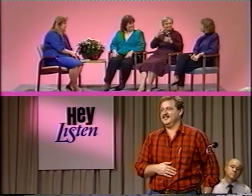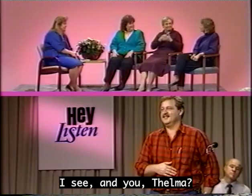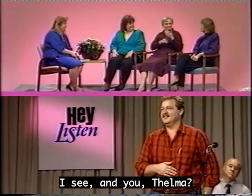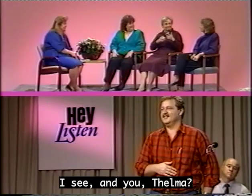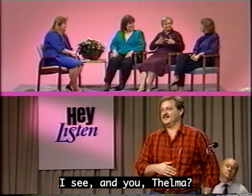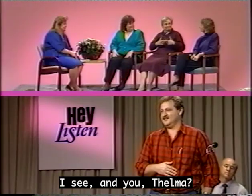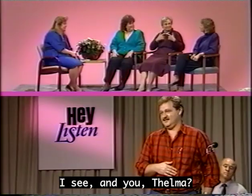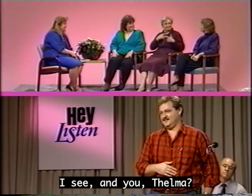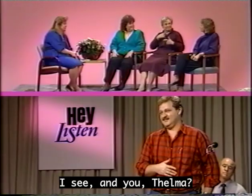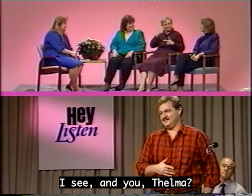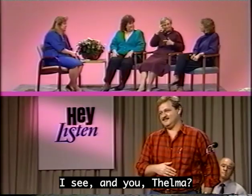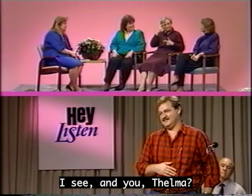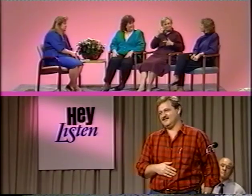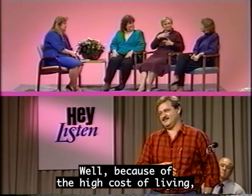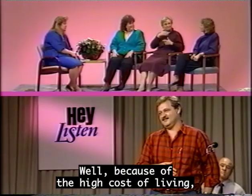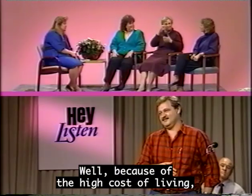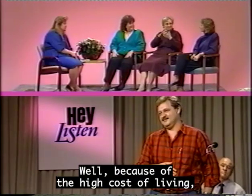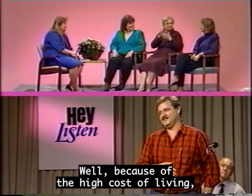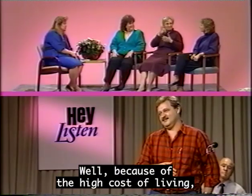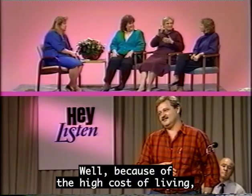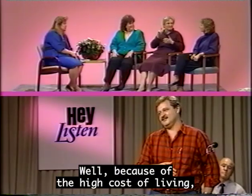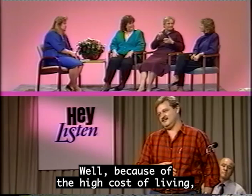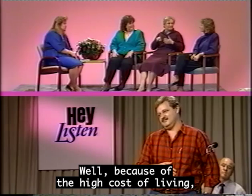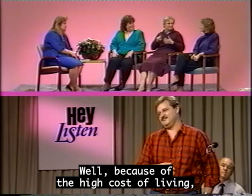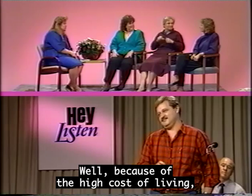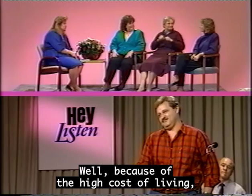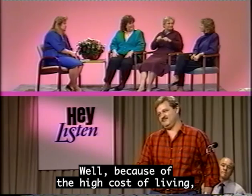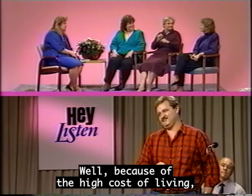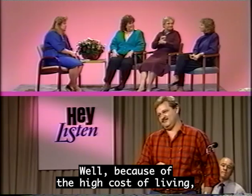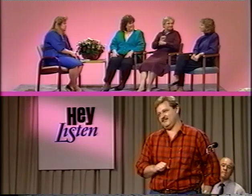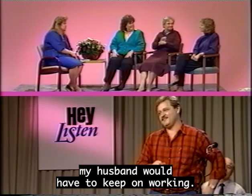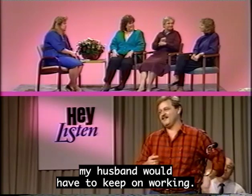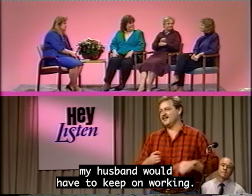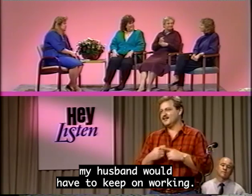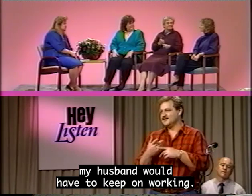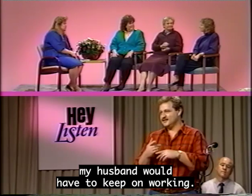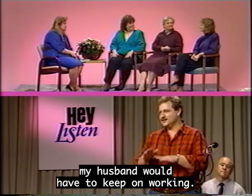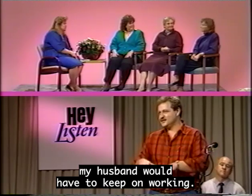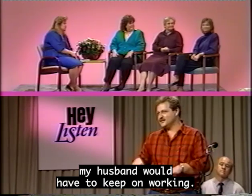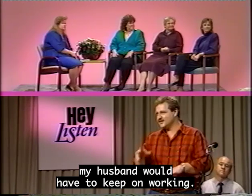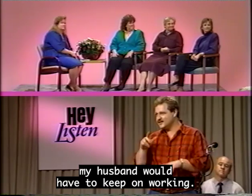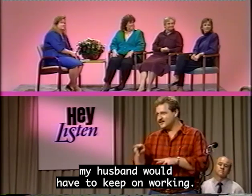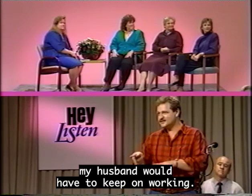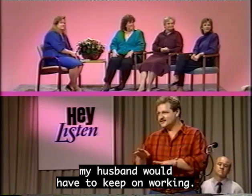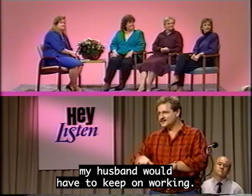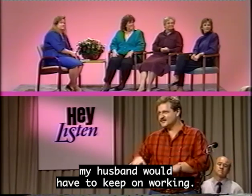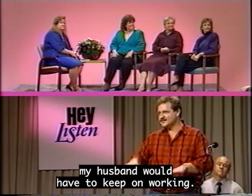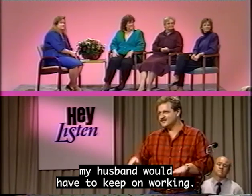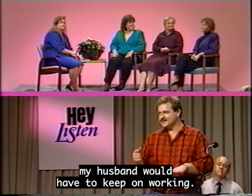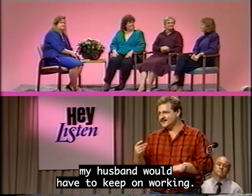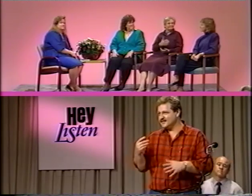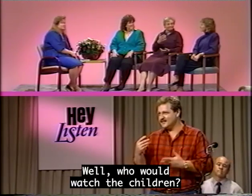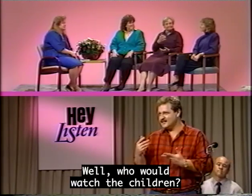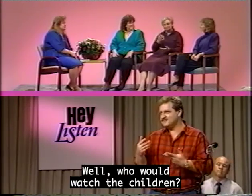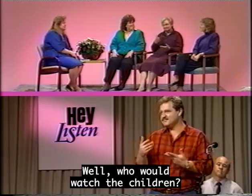I see. And you, Thelma? Well, because of the high cost of living, my husband would have to keep on working. Well, who would watch the